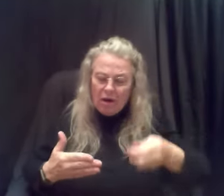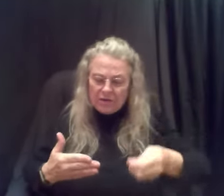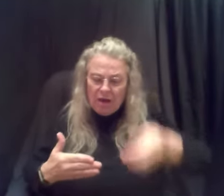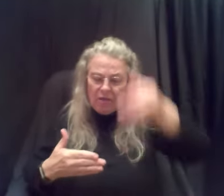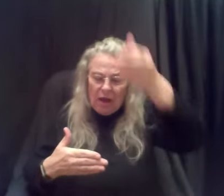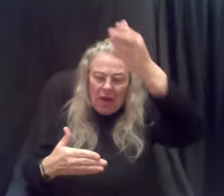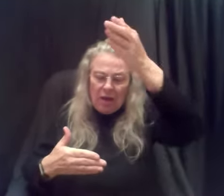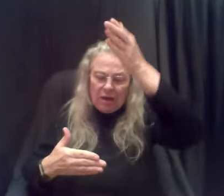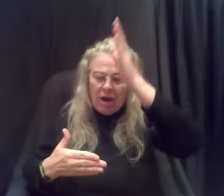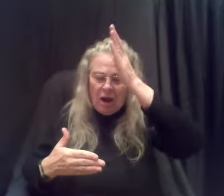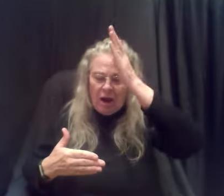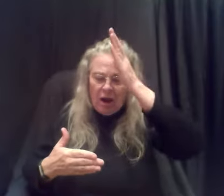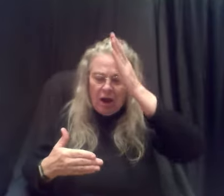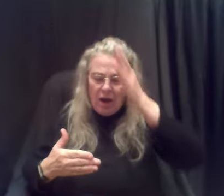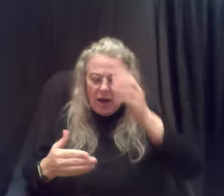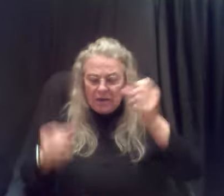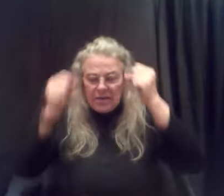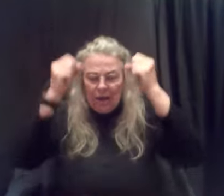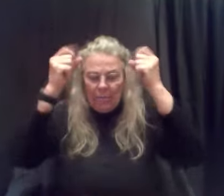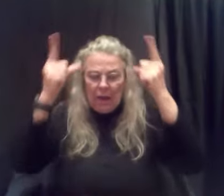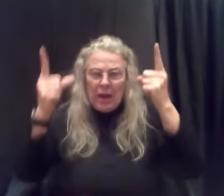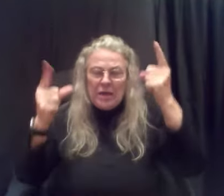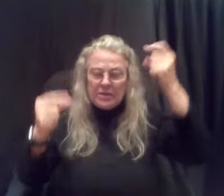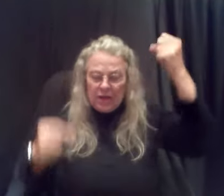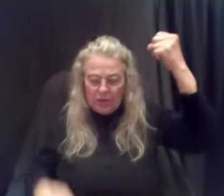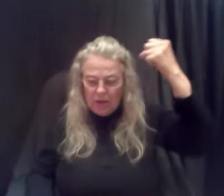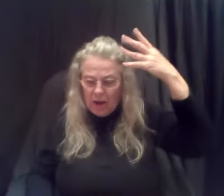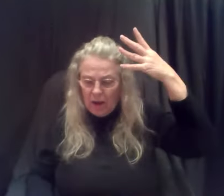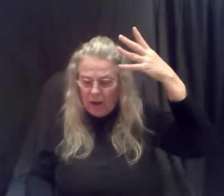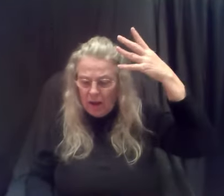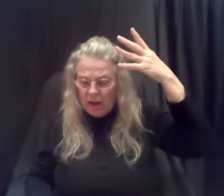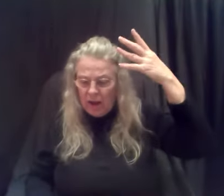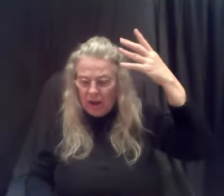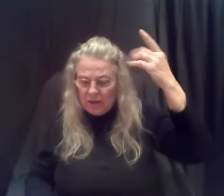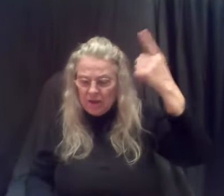of God's amazing grace.